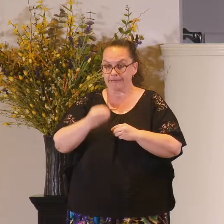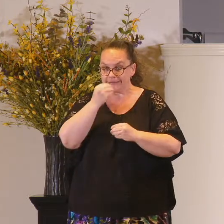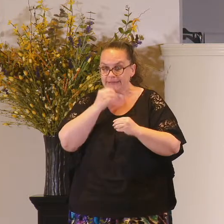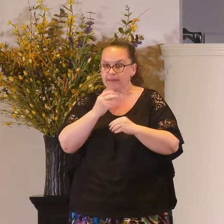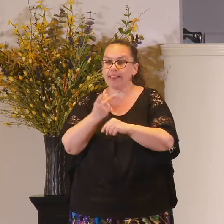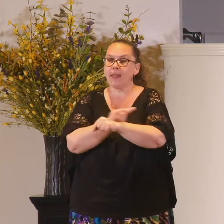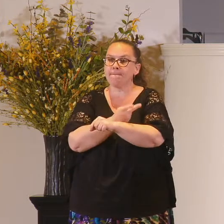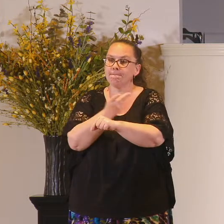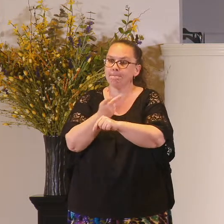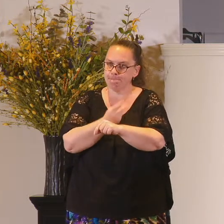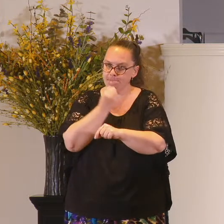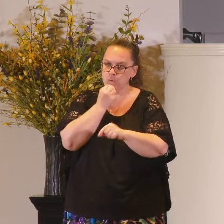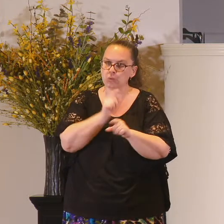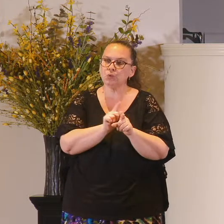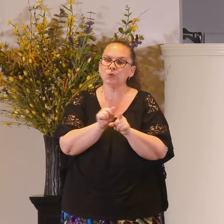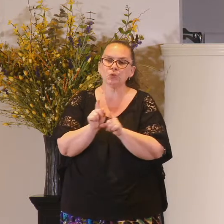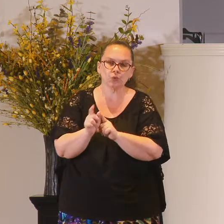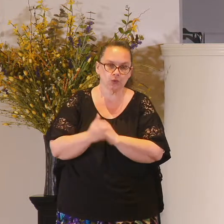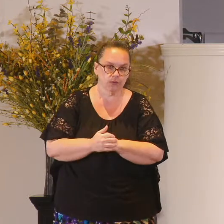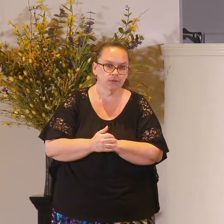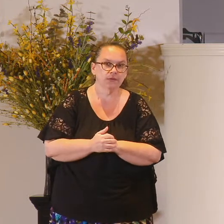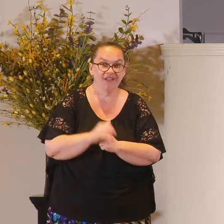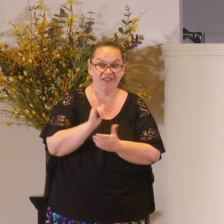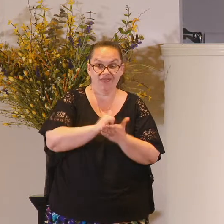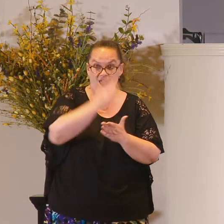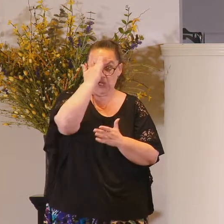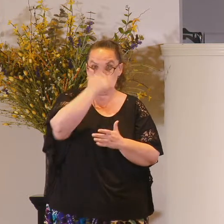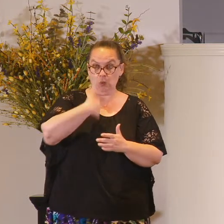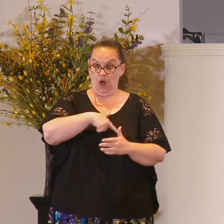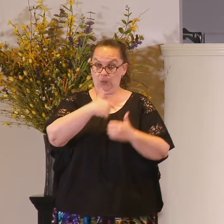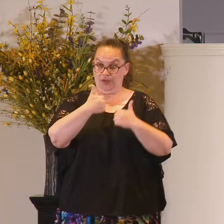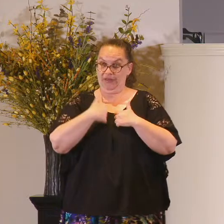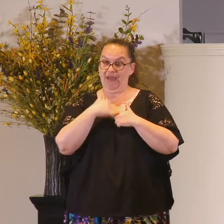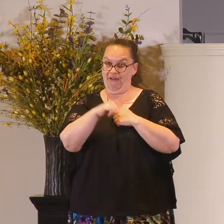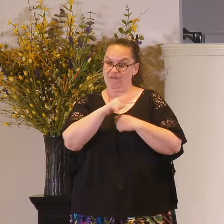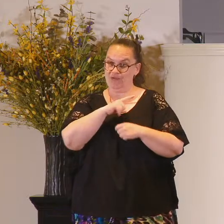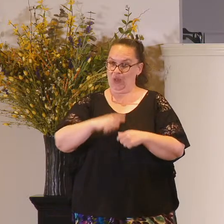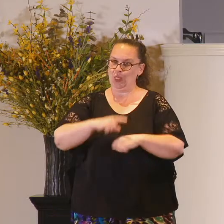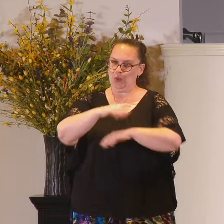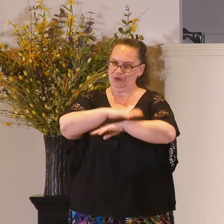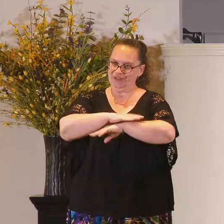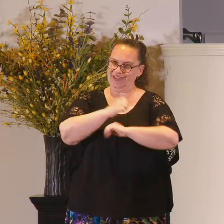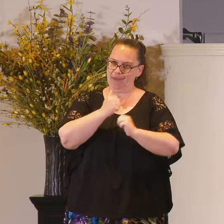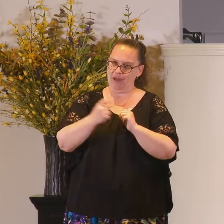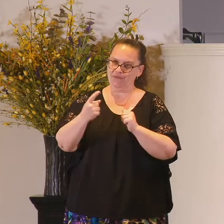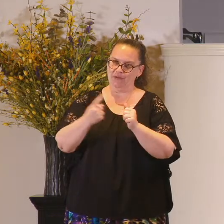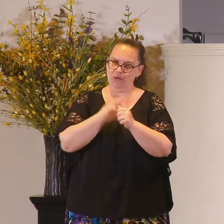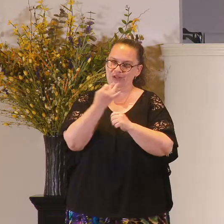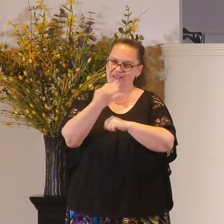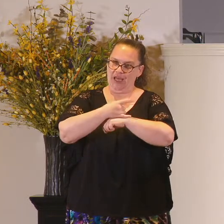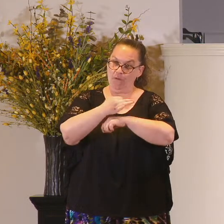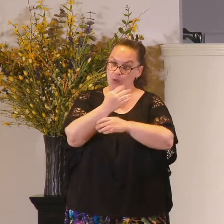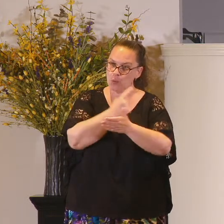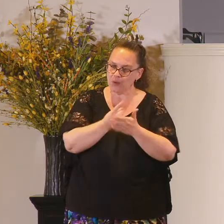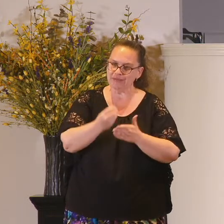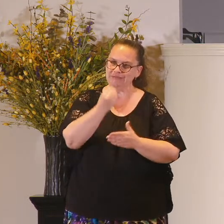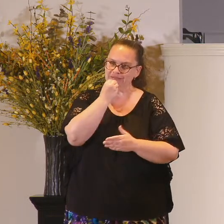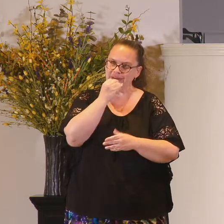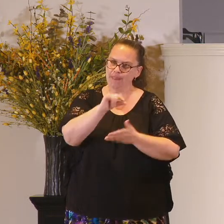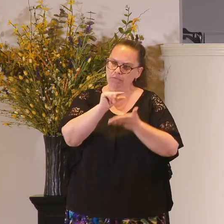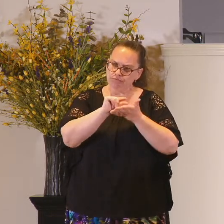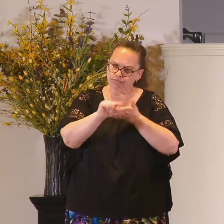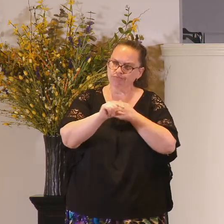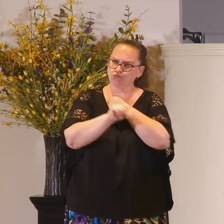lamb. And this is why we have unleavened bread at the Lord's table every first day of the week. Jesus was eating